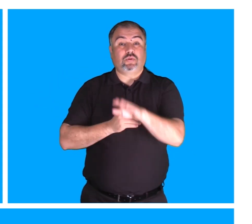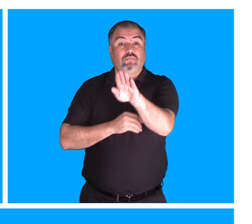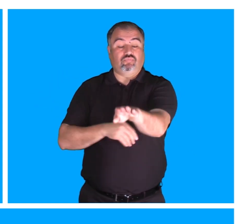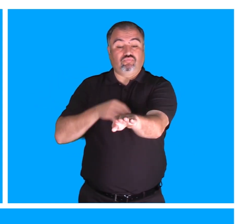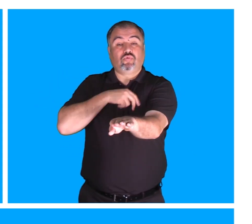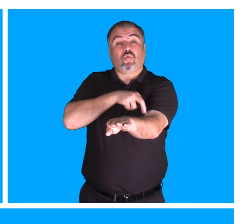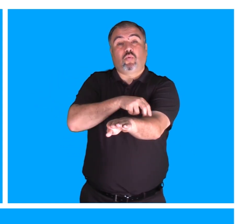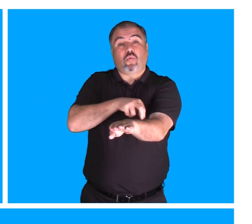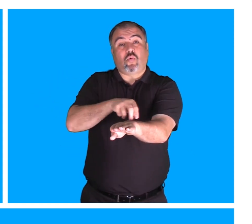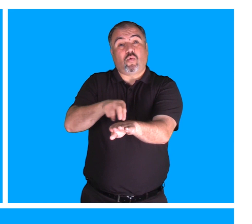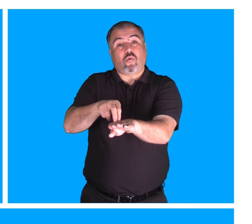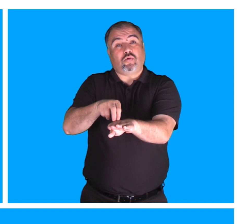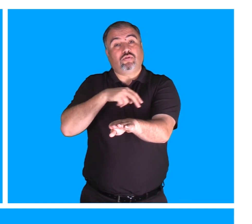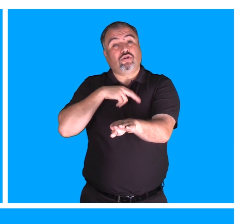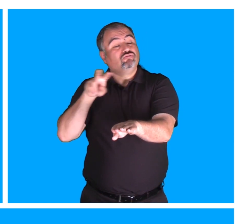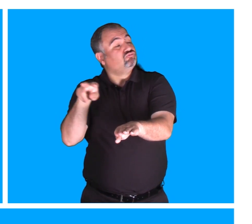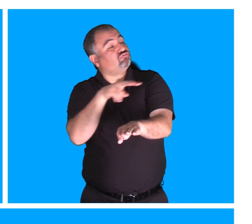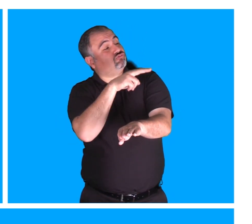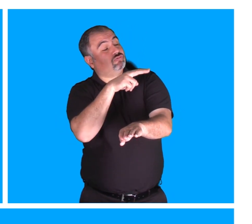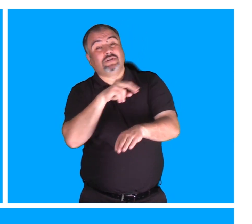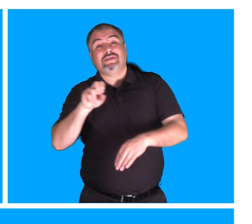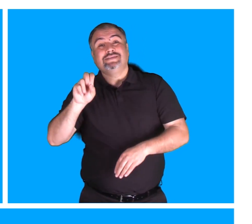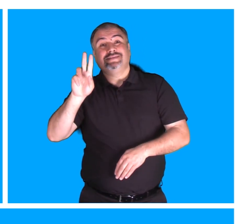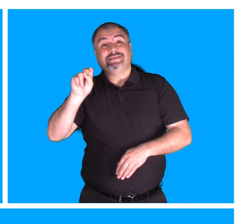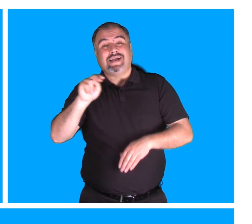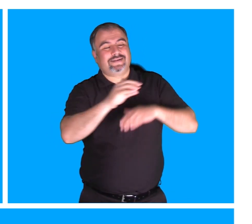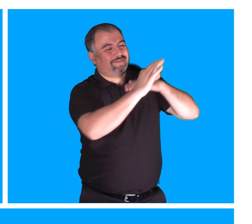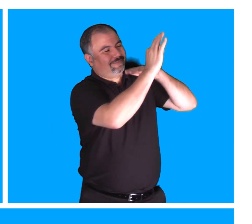look over and see the setting sun.